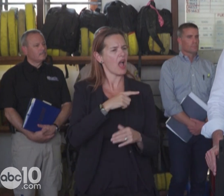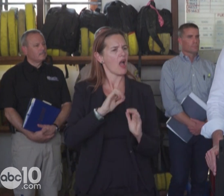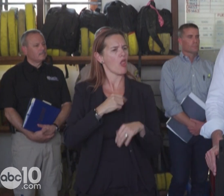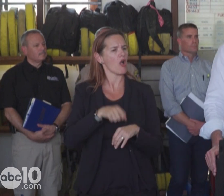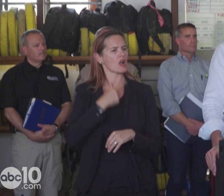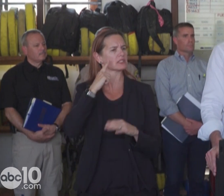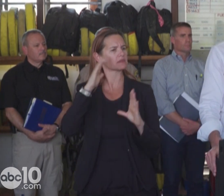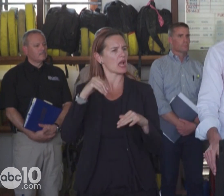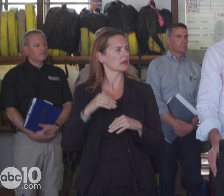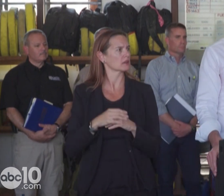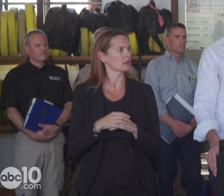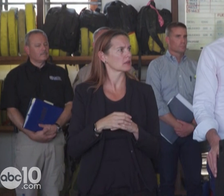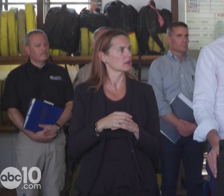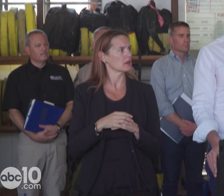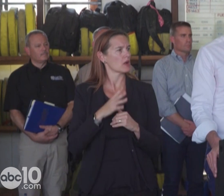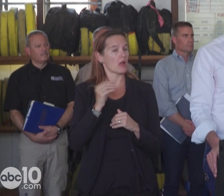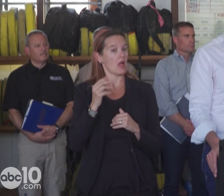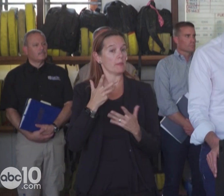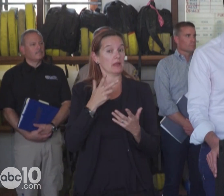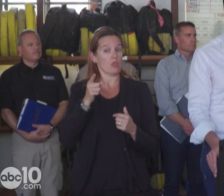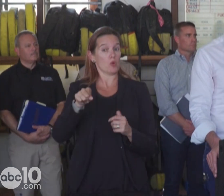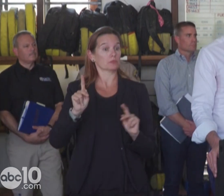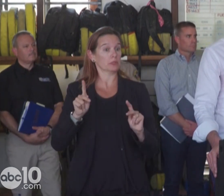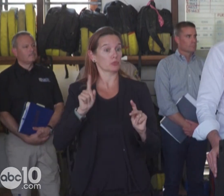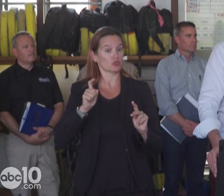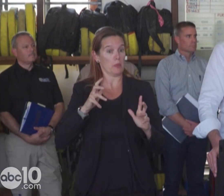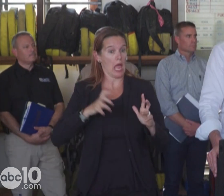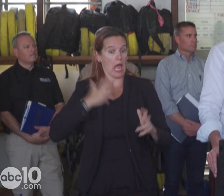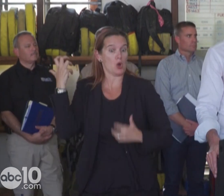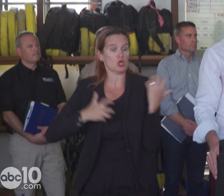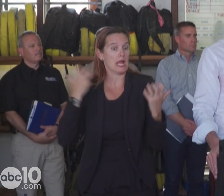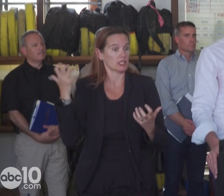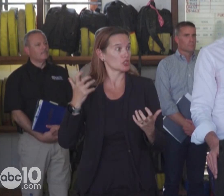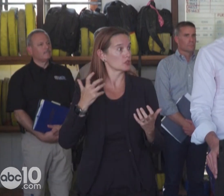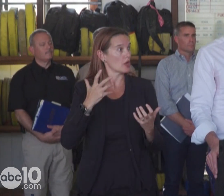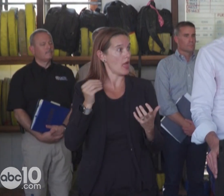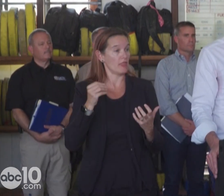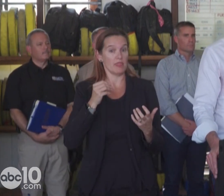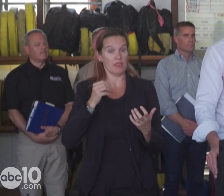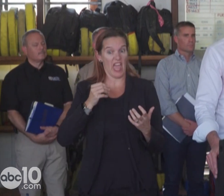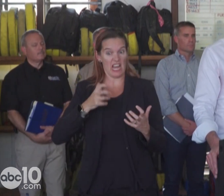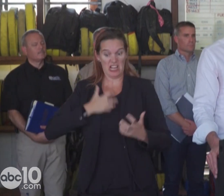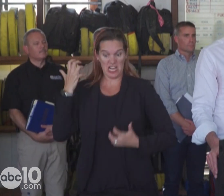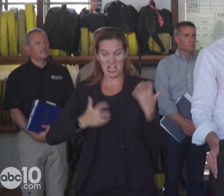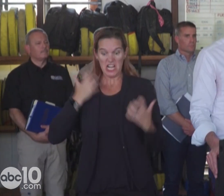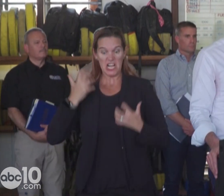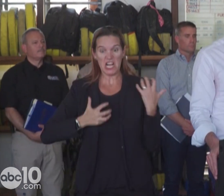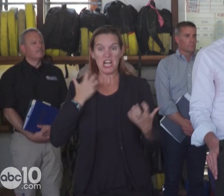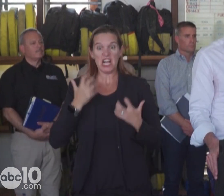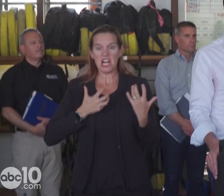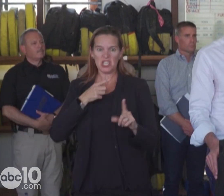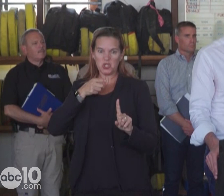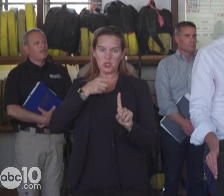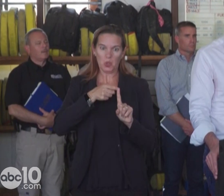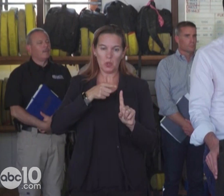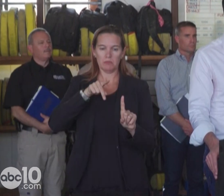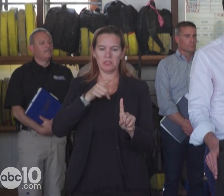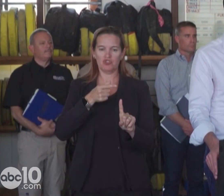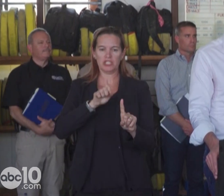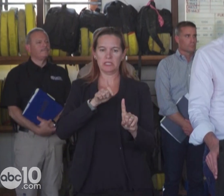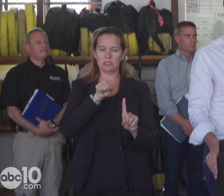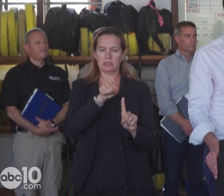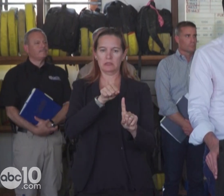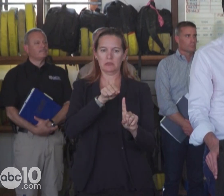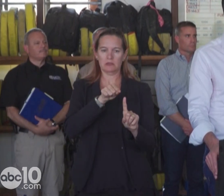again. What would you tell them about how long they should be outraged. They should be infuriated. And they should direct their ire at the mismanagement of Pacific Gas and Electric, who